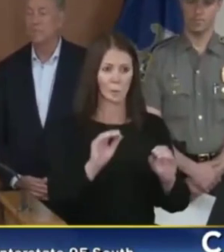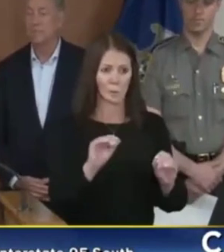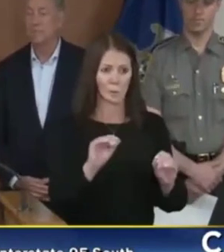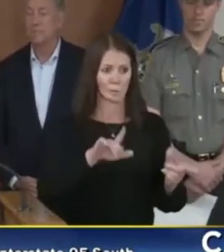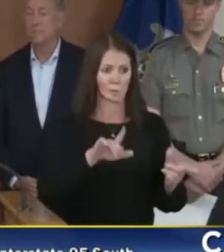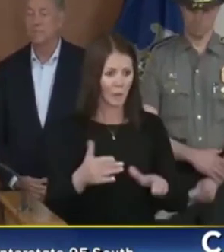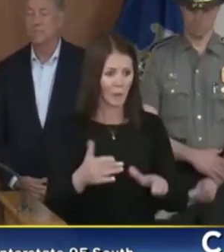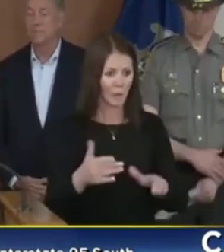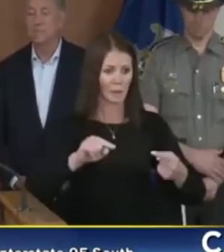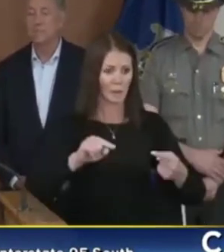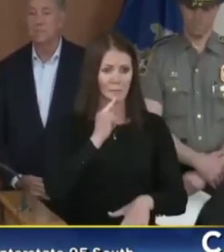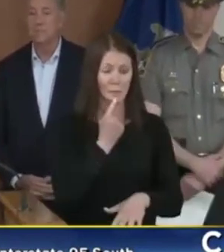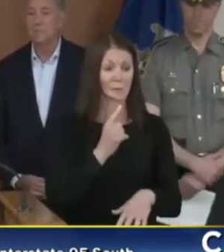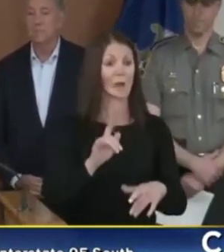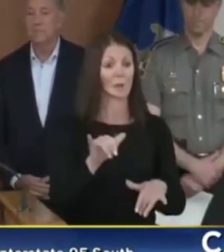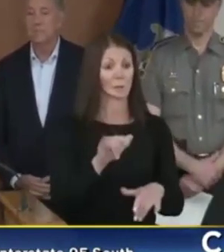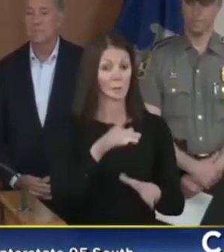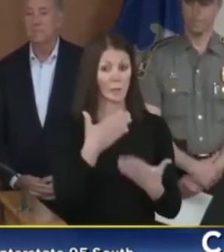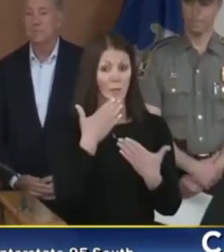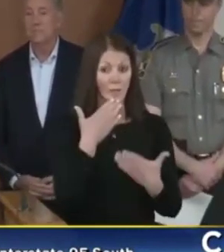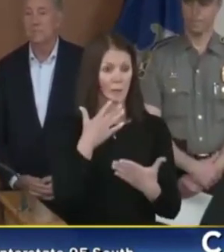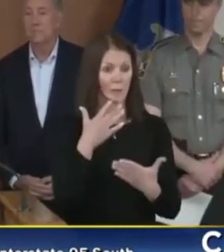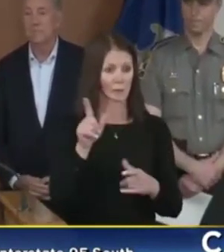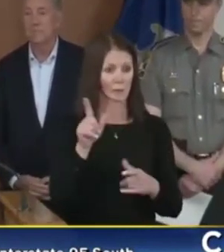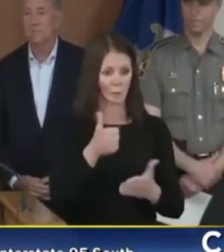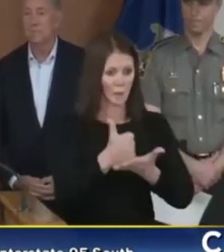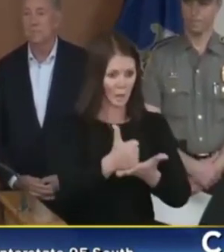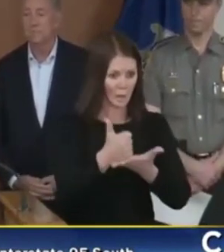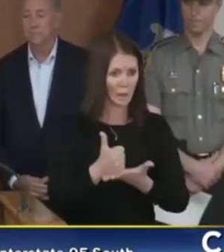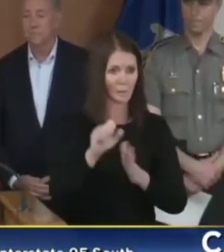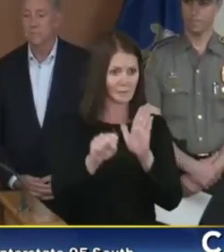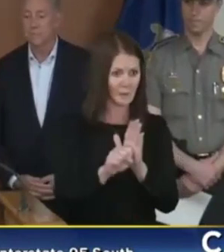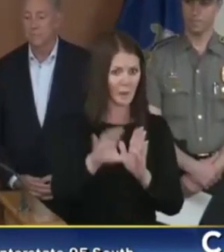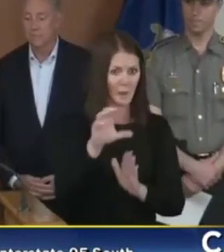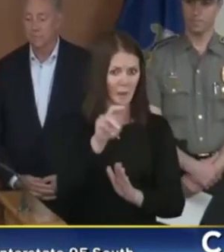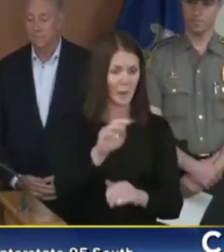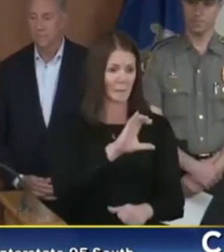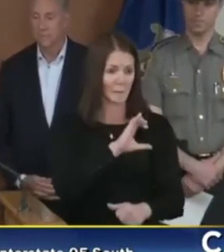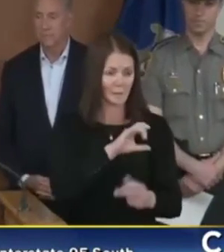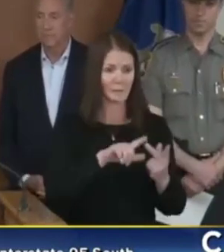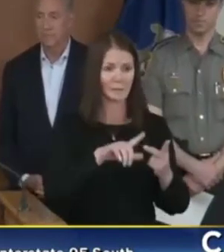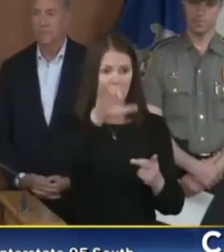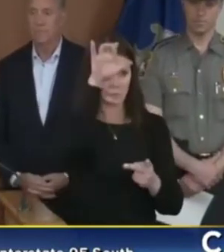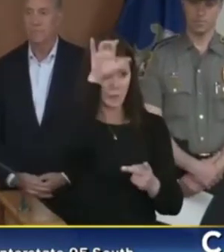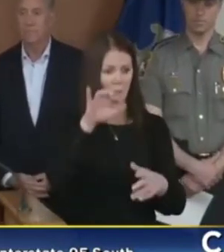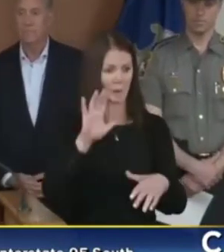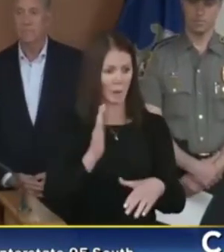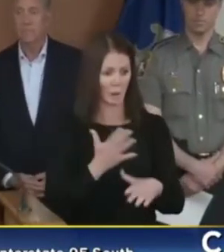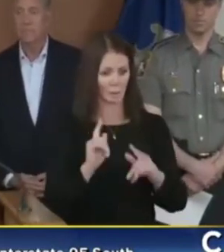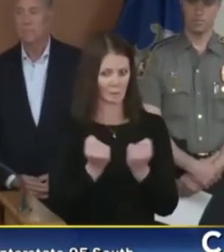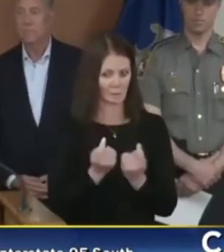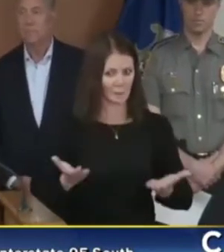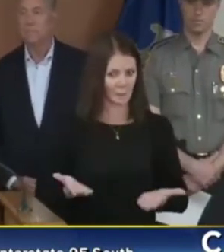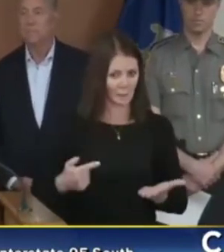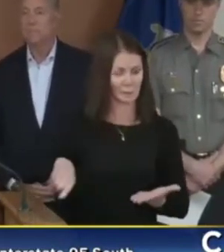very grateful for the response from the state of Connecticut, from our team. Our police officers were out there. Our firefighters were out there and took control of